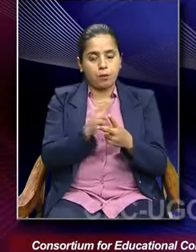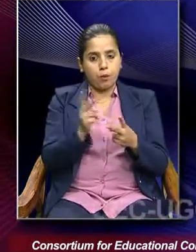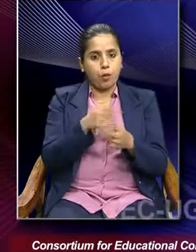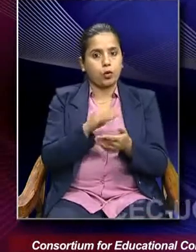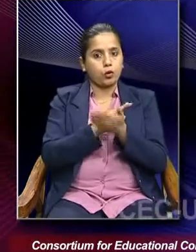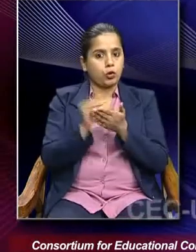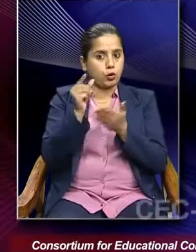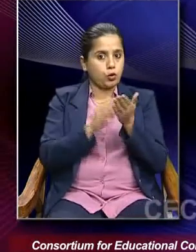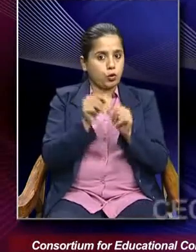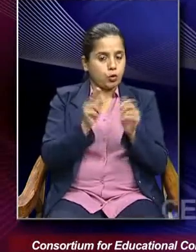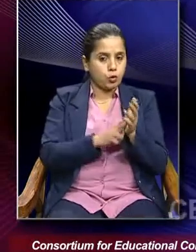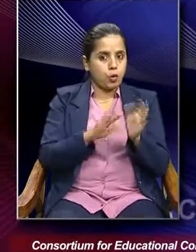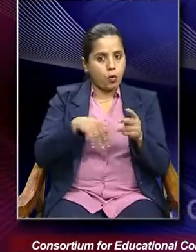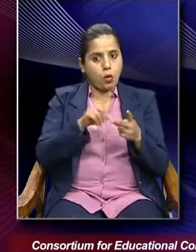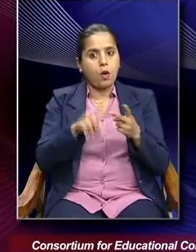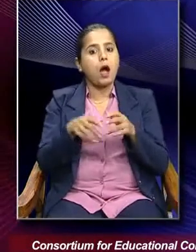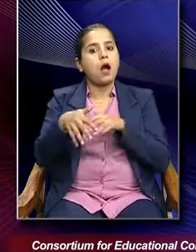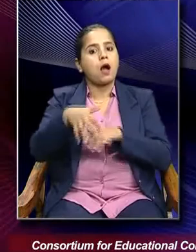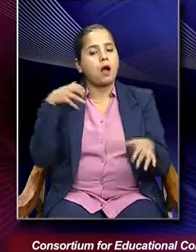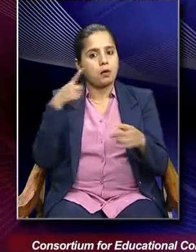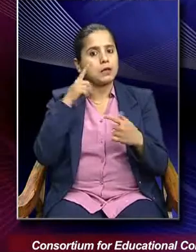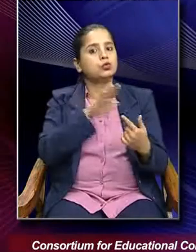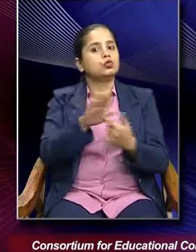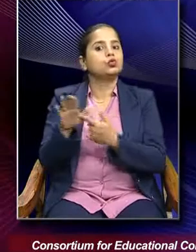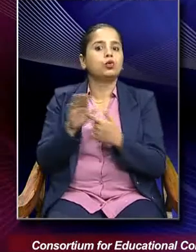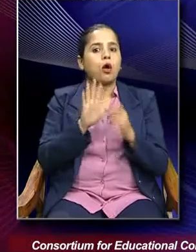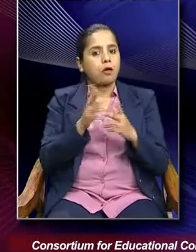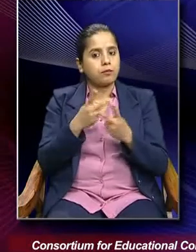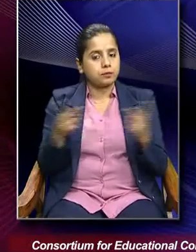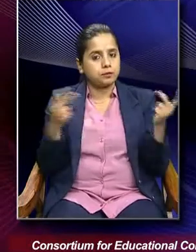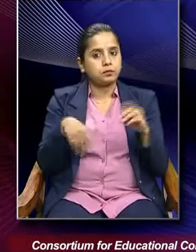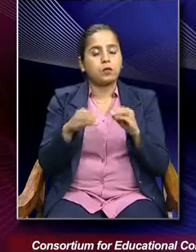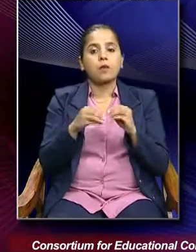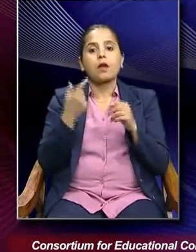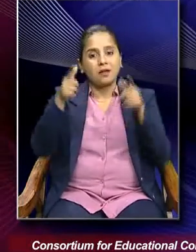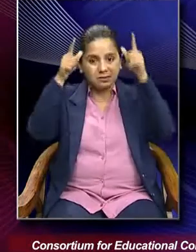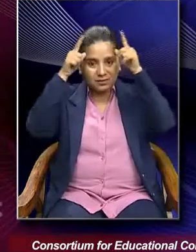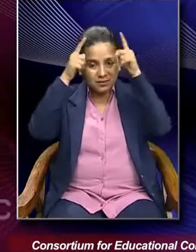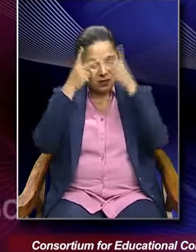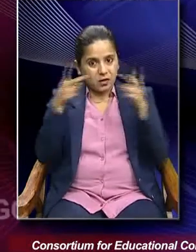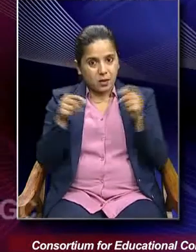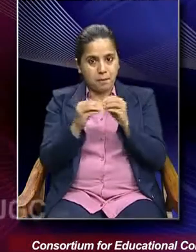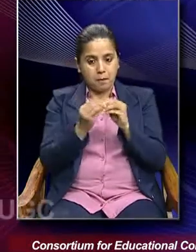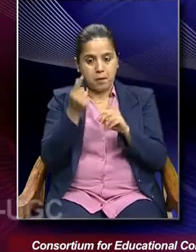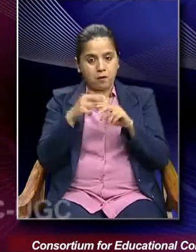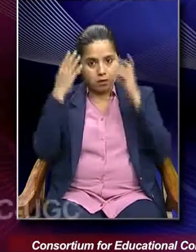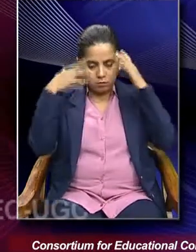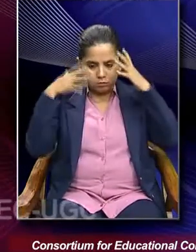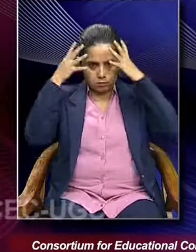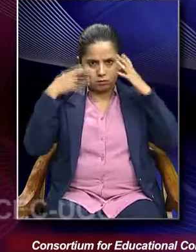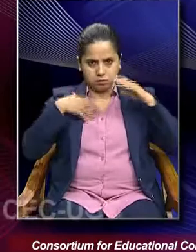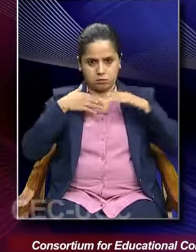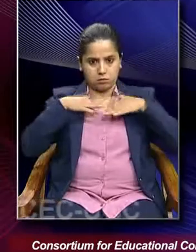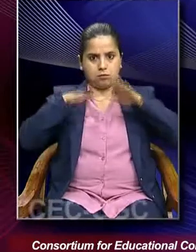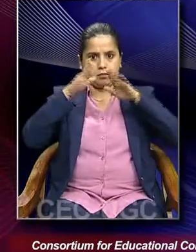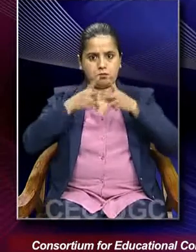human as well as animal representations. The buffalo with its raised head, back